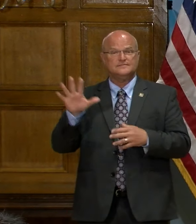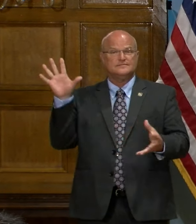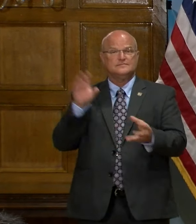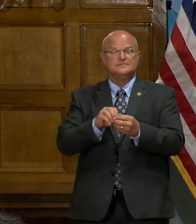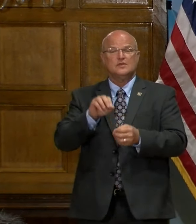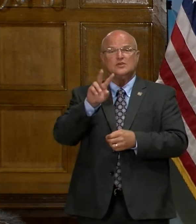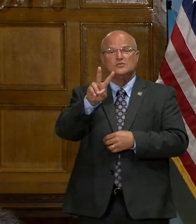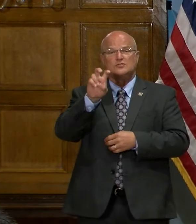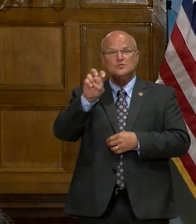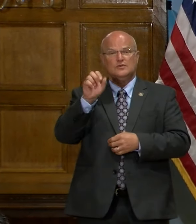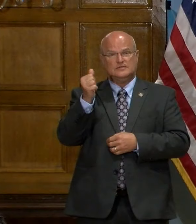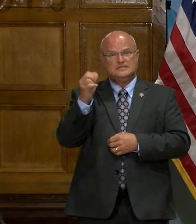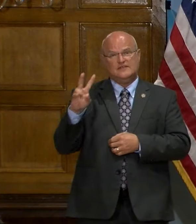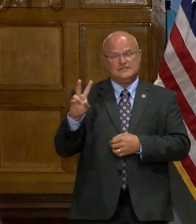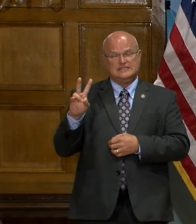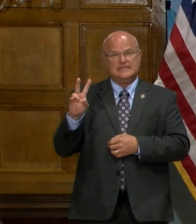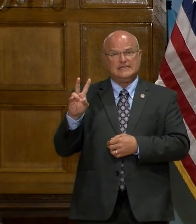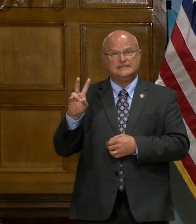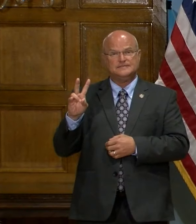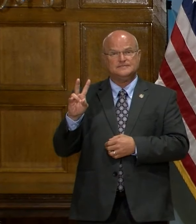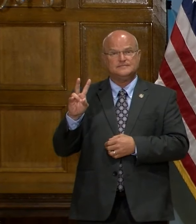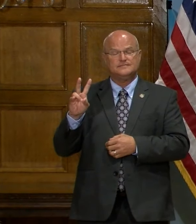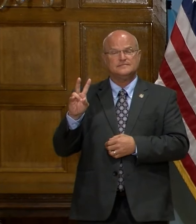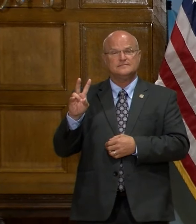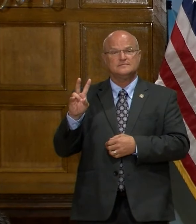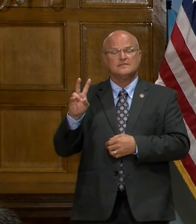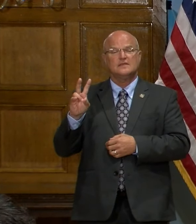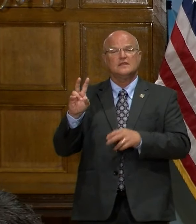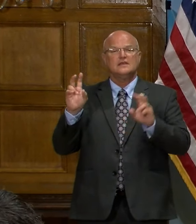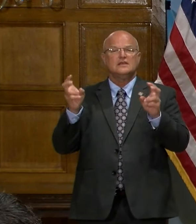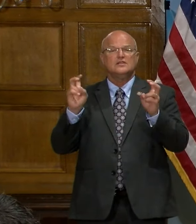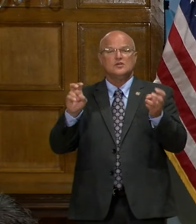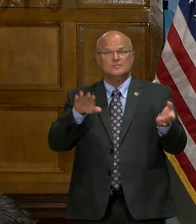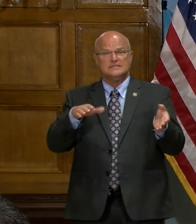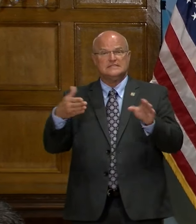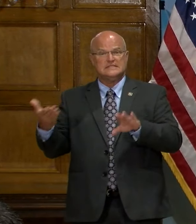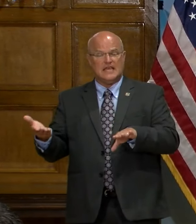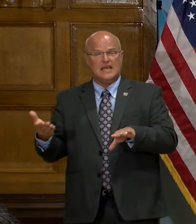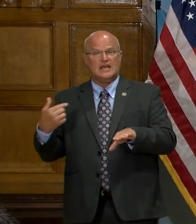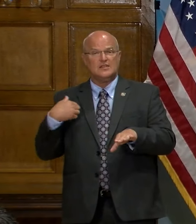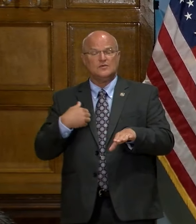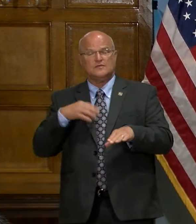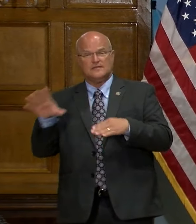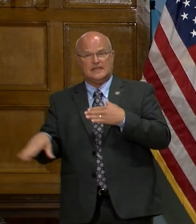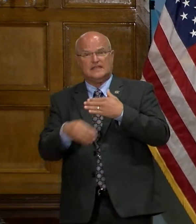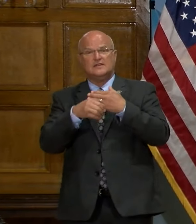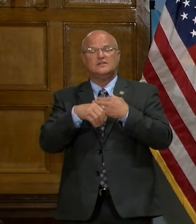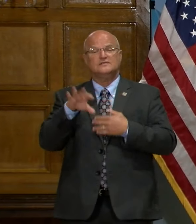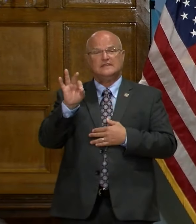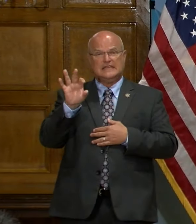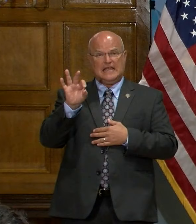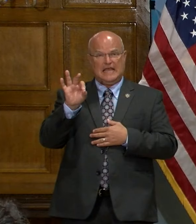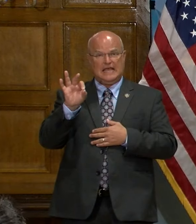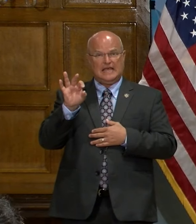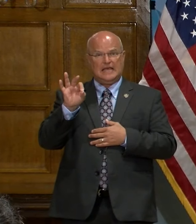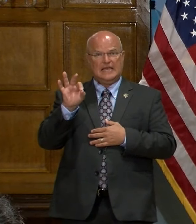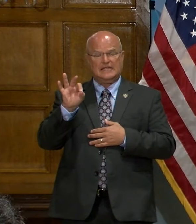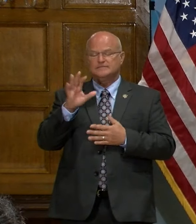to 217. And in terms of deaths, we've had an increase of